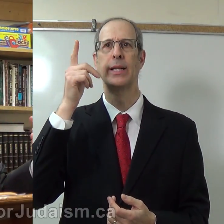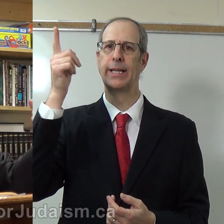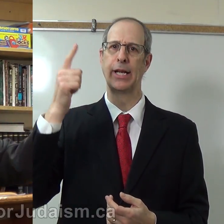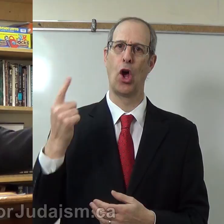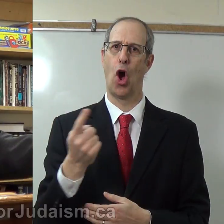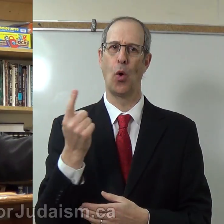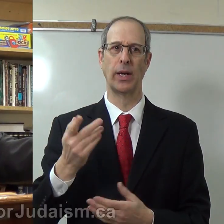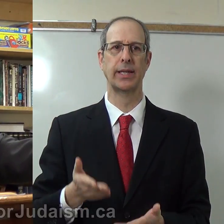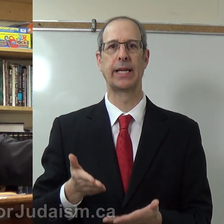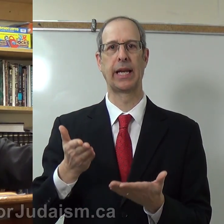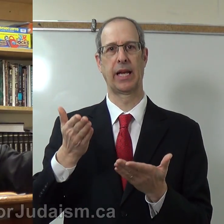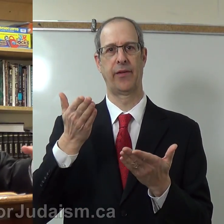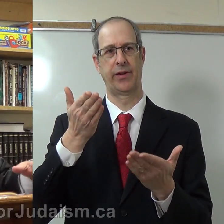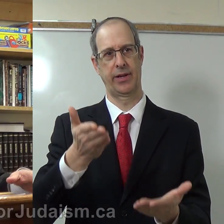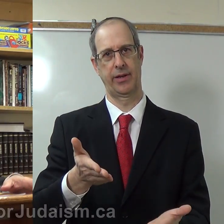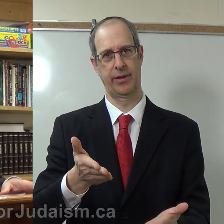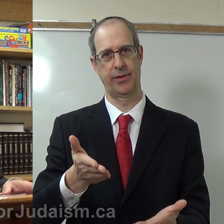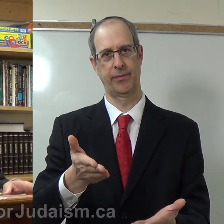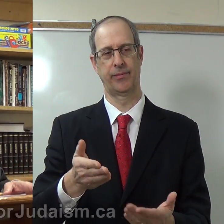always giving